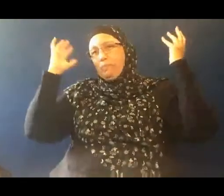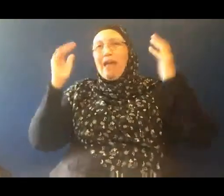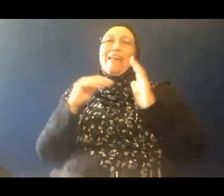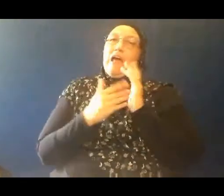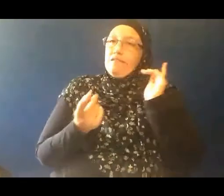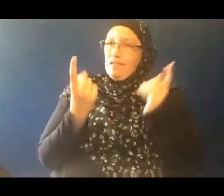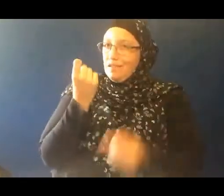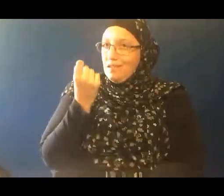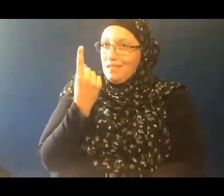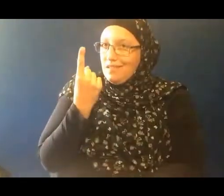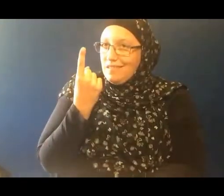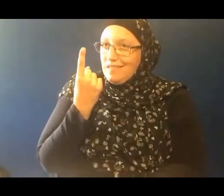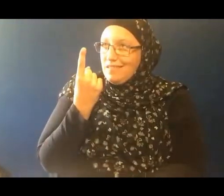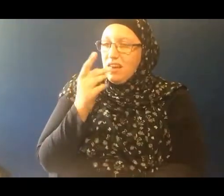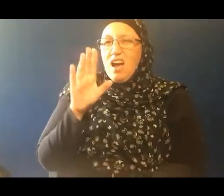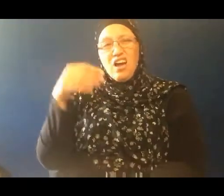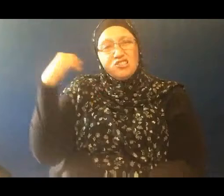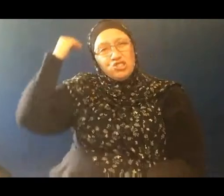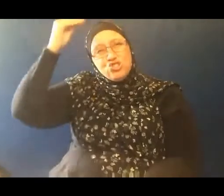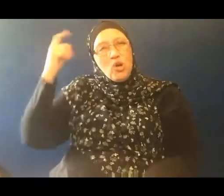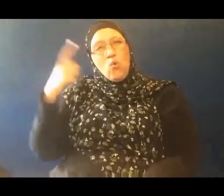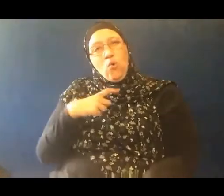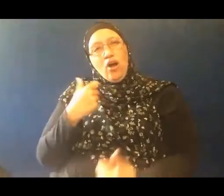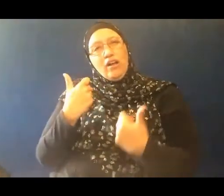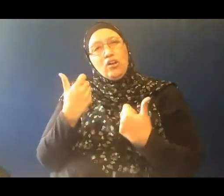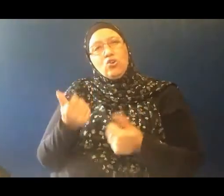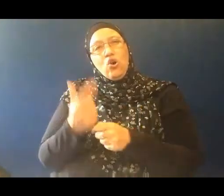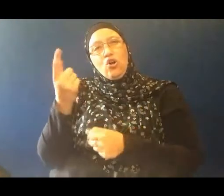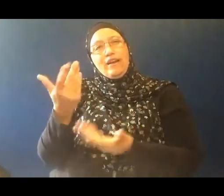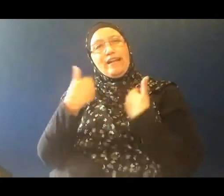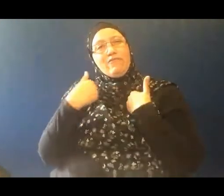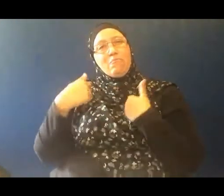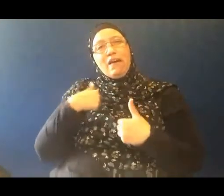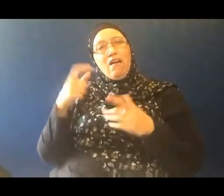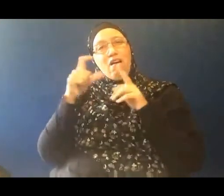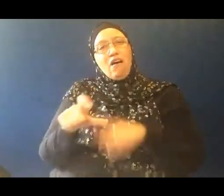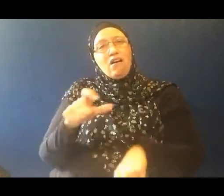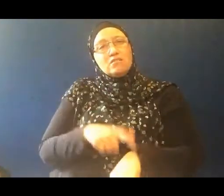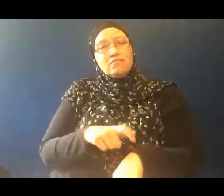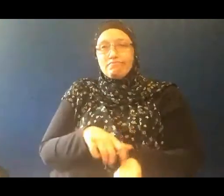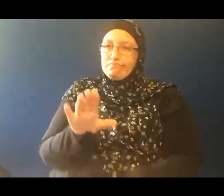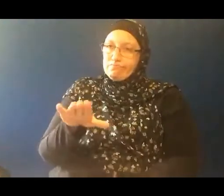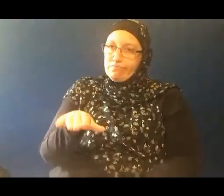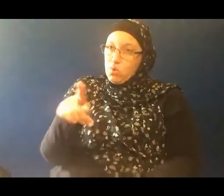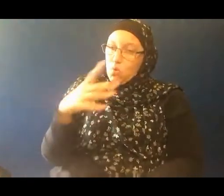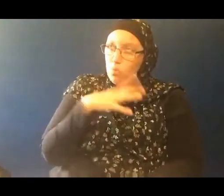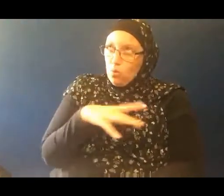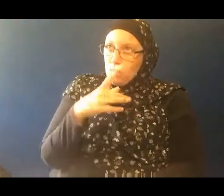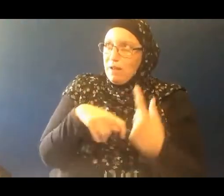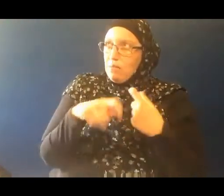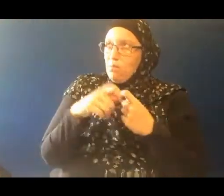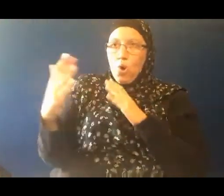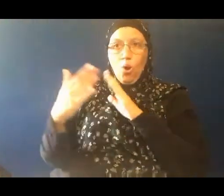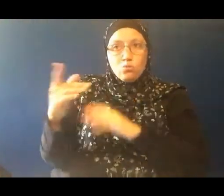God is going to answer, my dear, don't you want to come near to me? Don't you want to live eternally in bliss, in paradise?